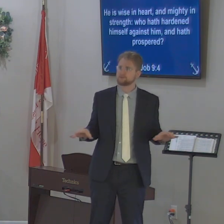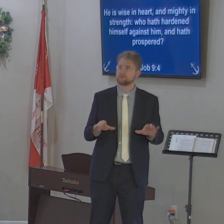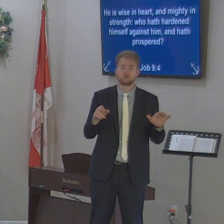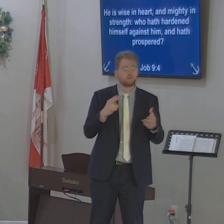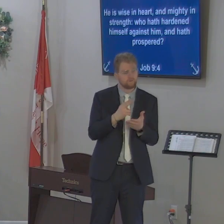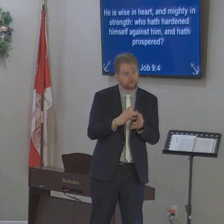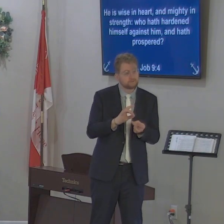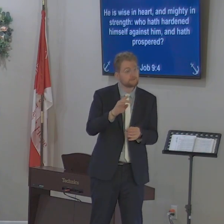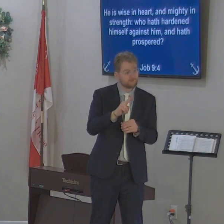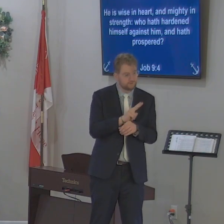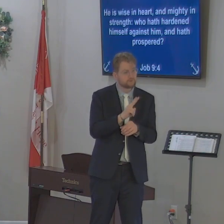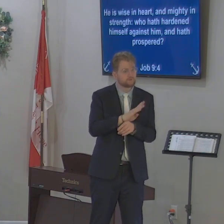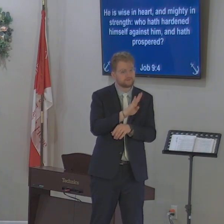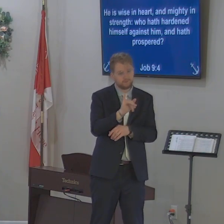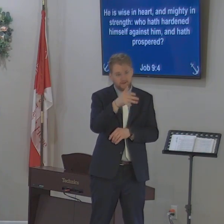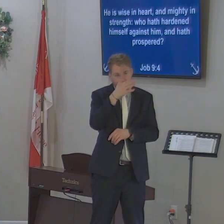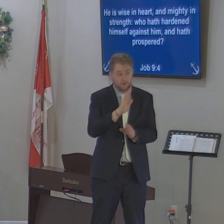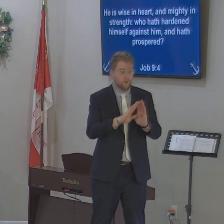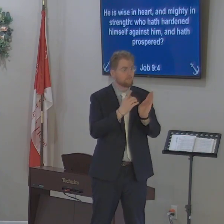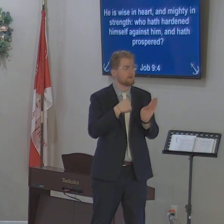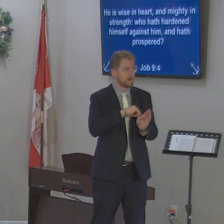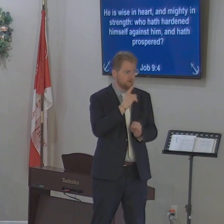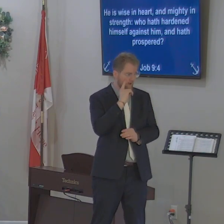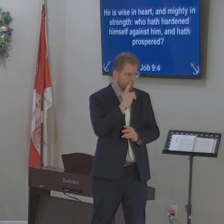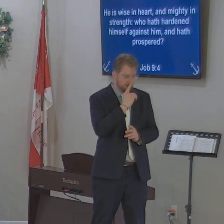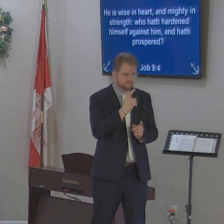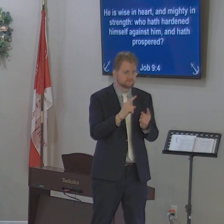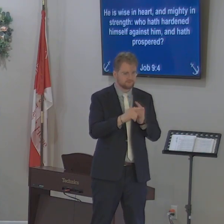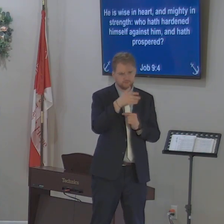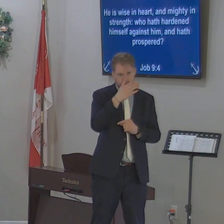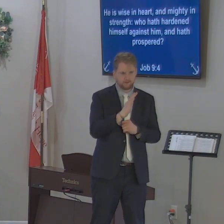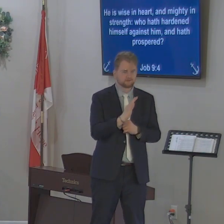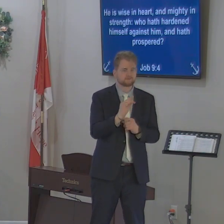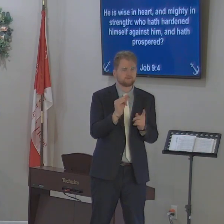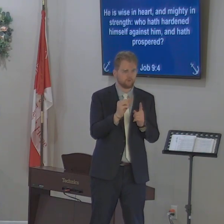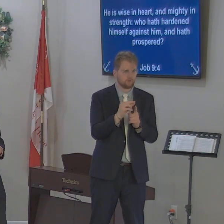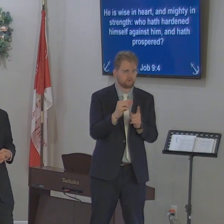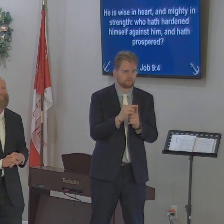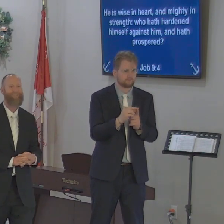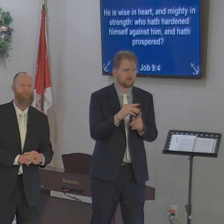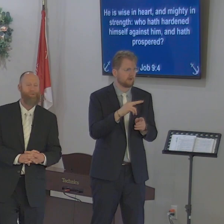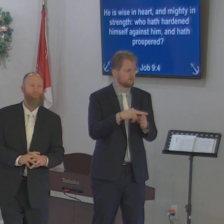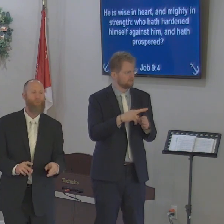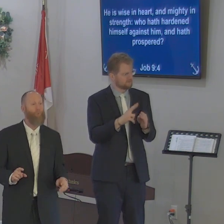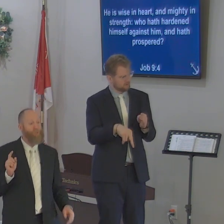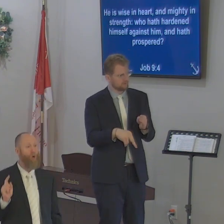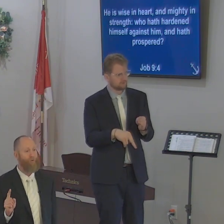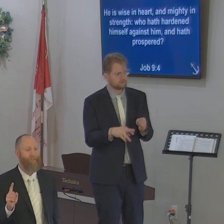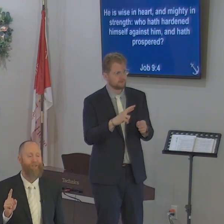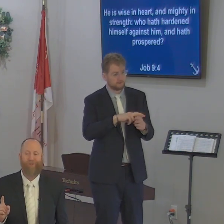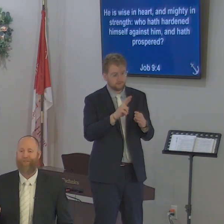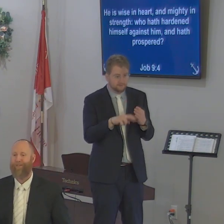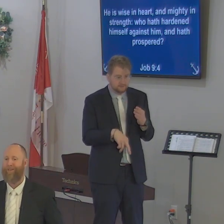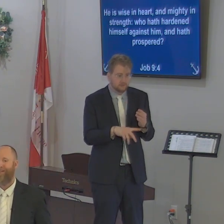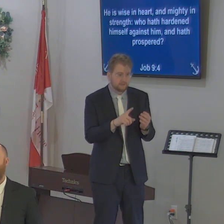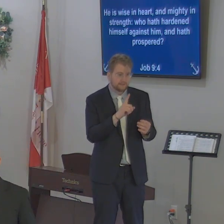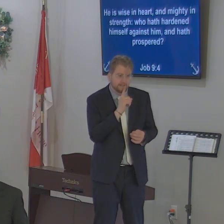to God's Word. And the result, here's where people get all mad and finicky. The result